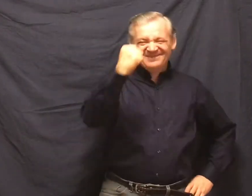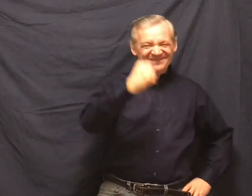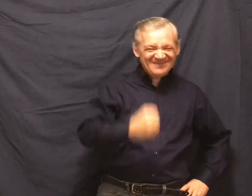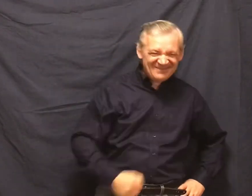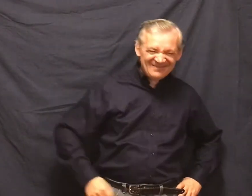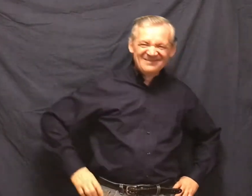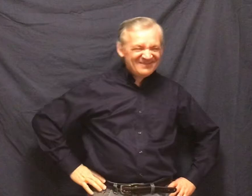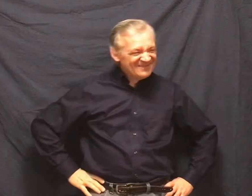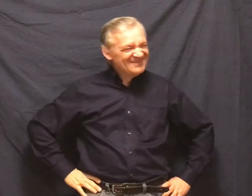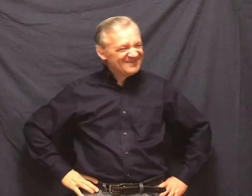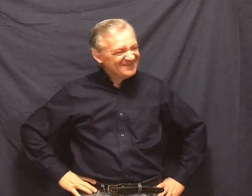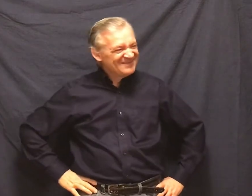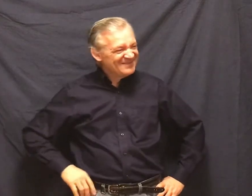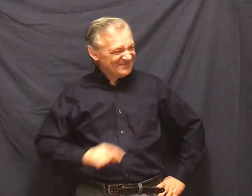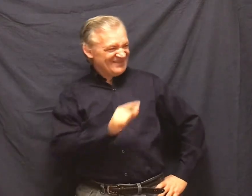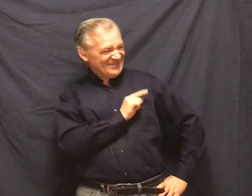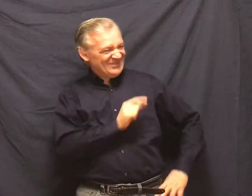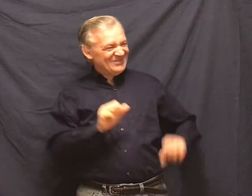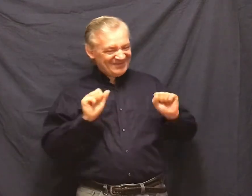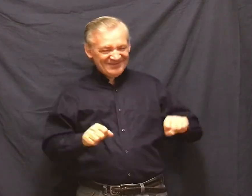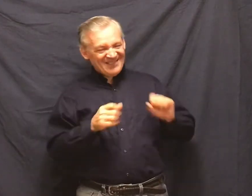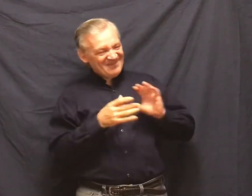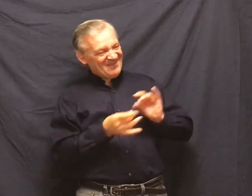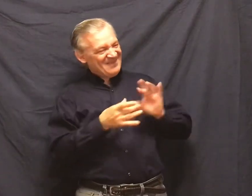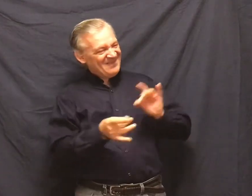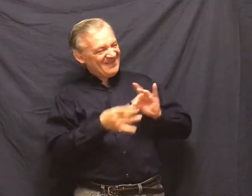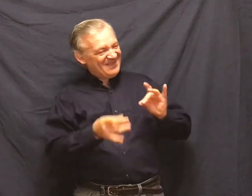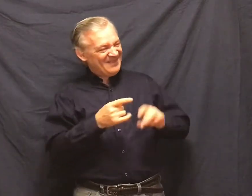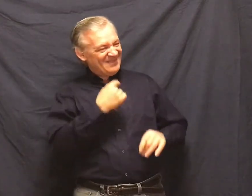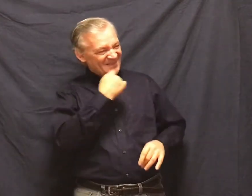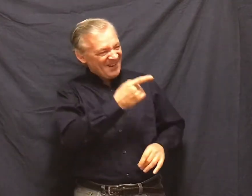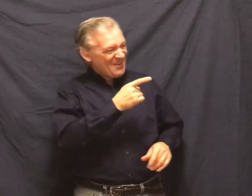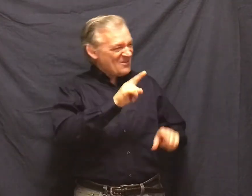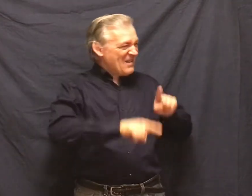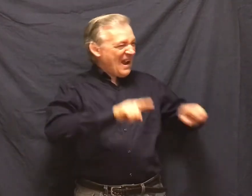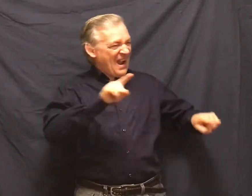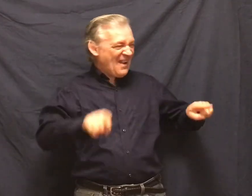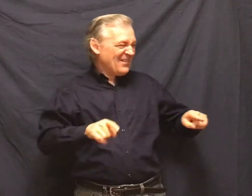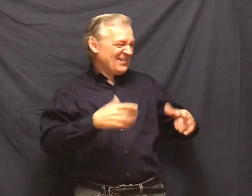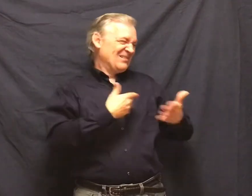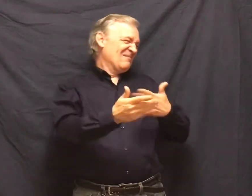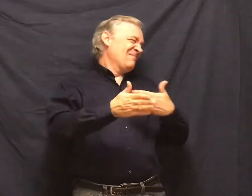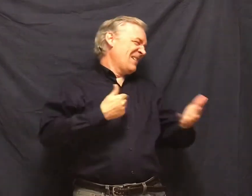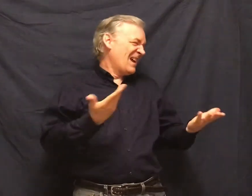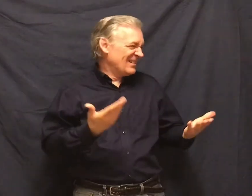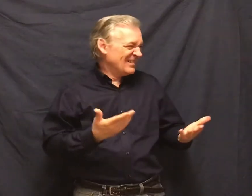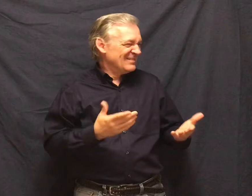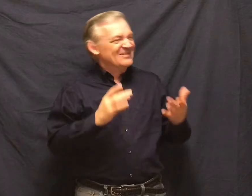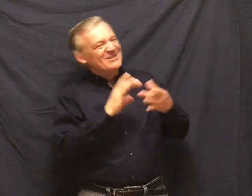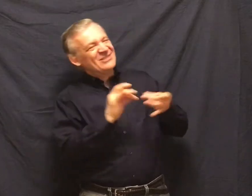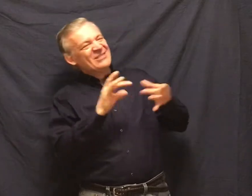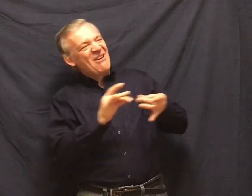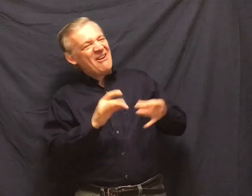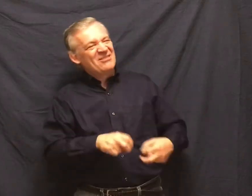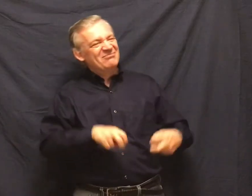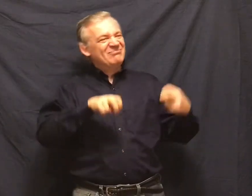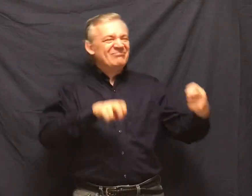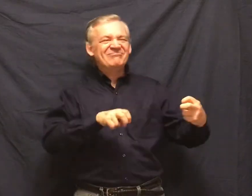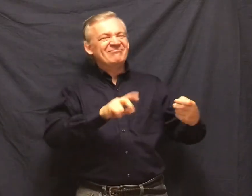George can tell you screwy things and it don't matter. It's just the talking. It's just being with another guy, that's all.